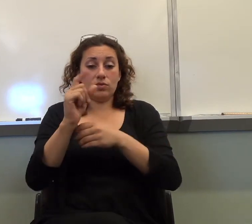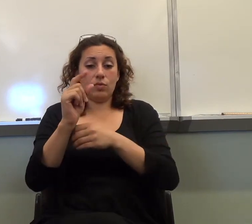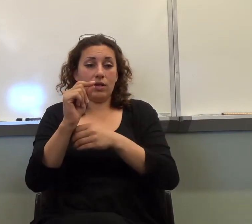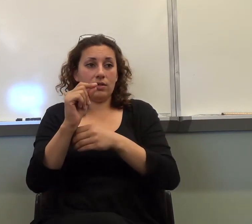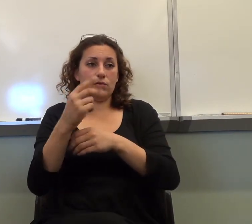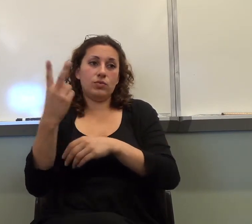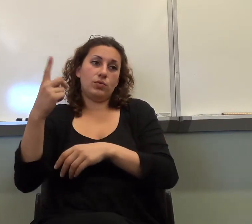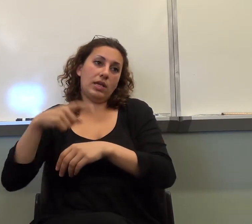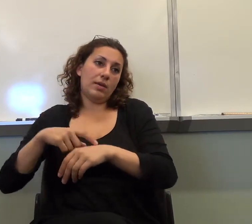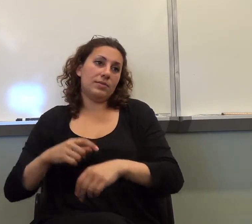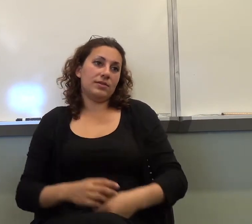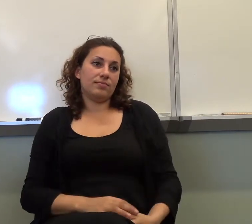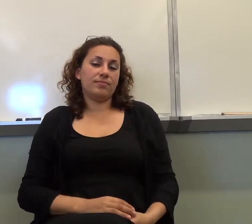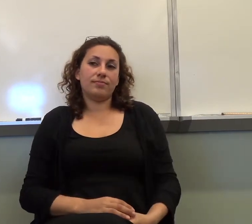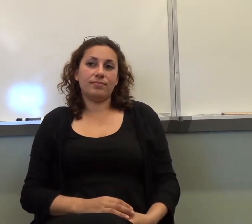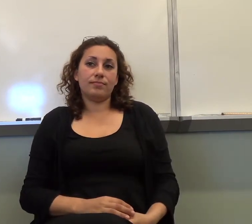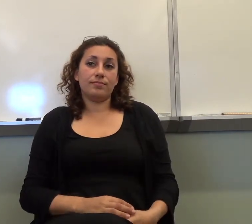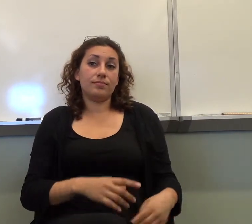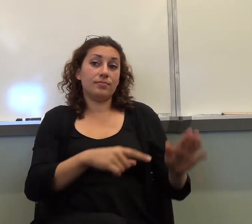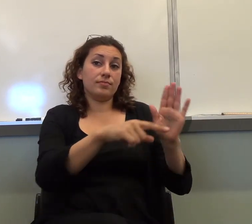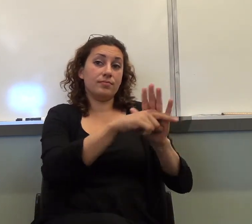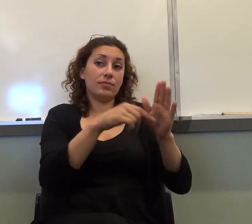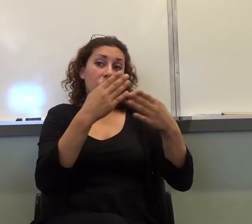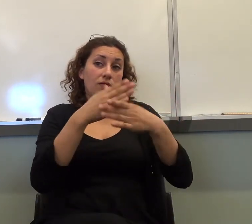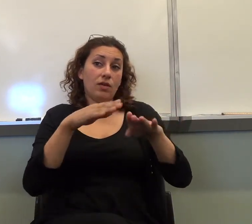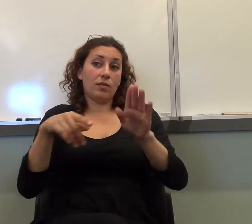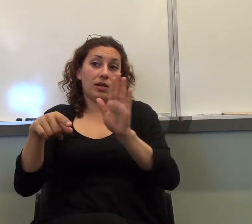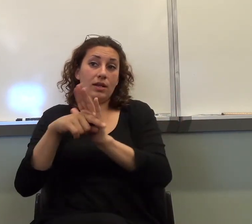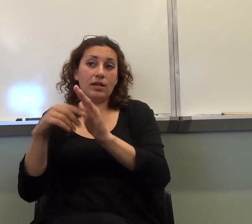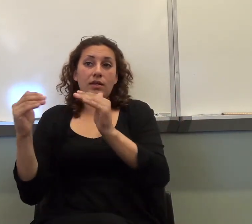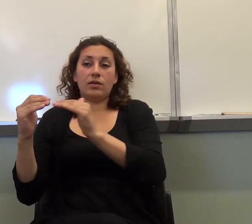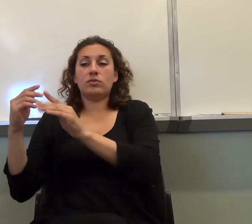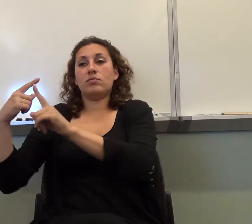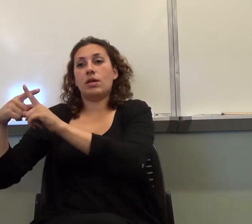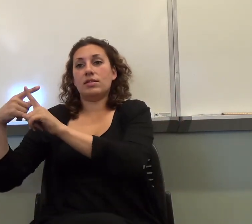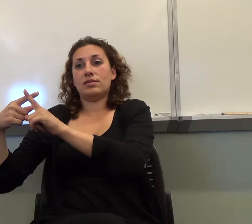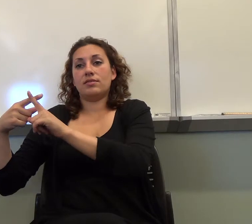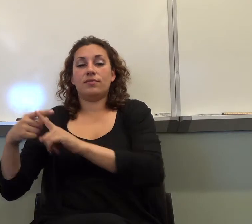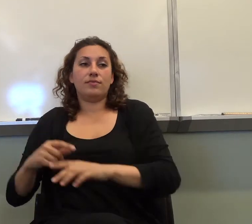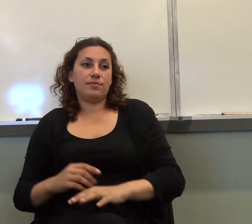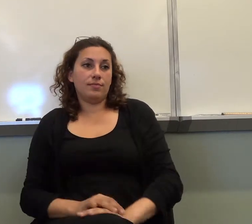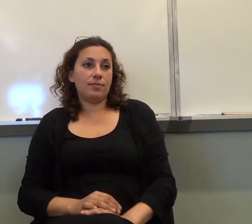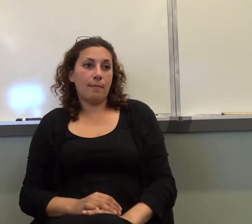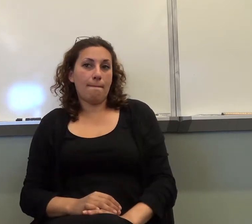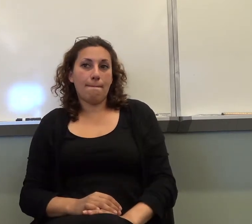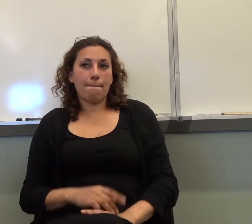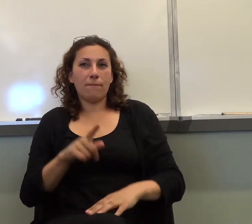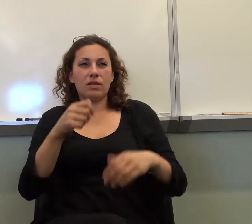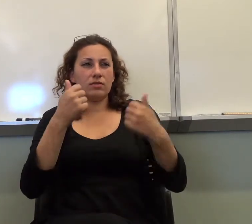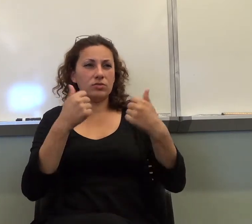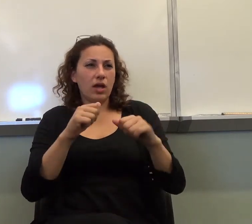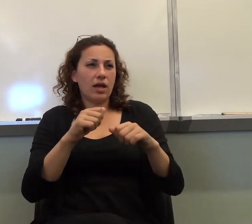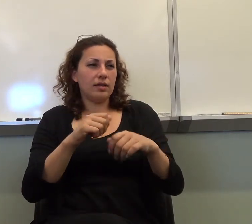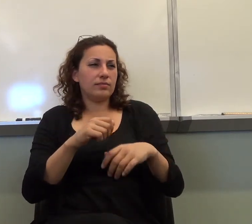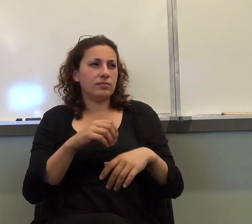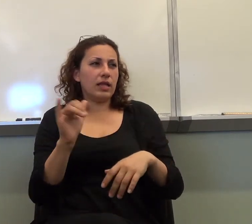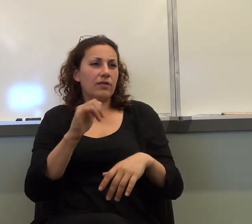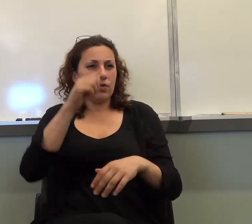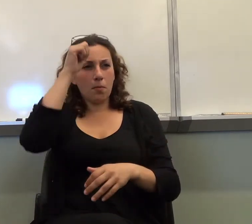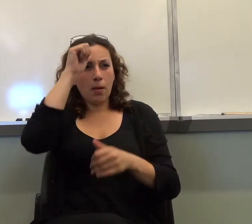So a negative divided by a negative is a positive. Now, if you go back just a few minutes ago on Lewis's camera,